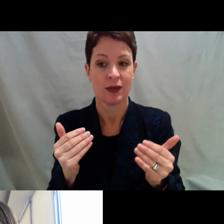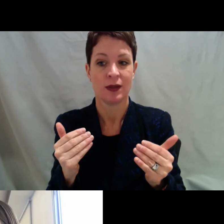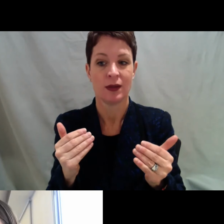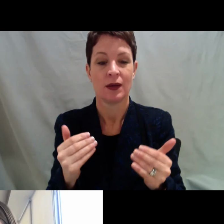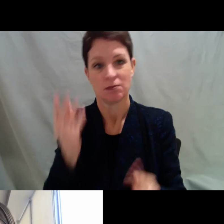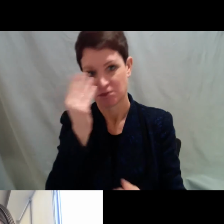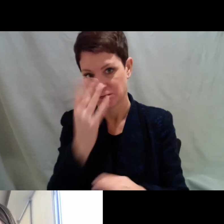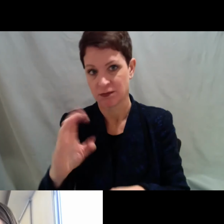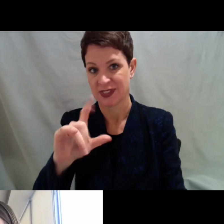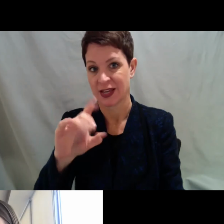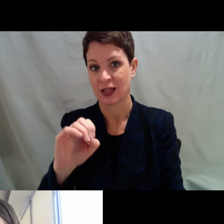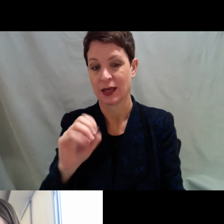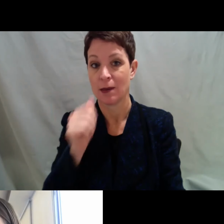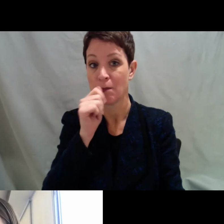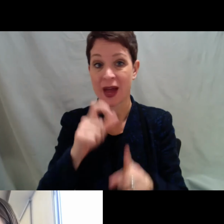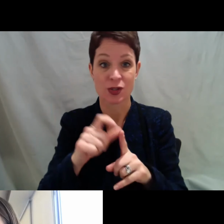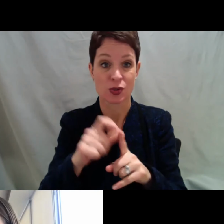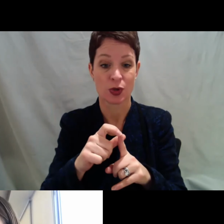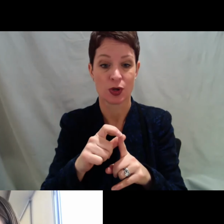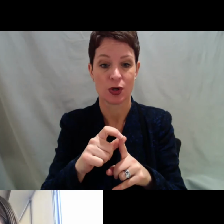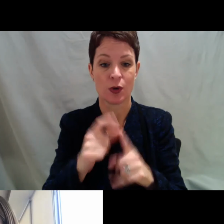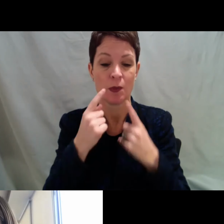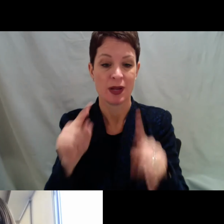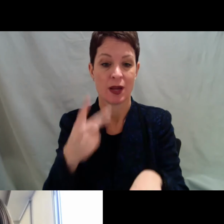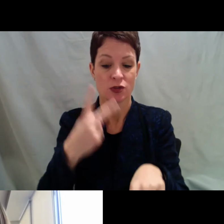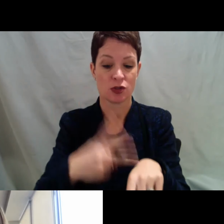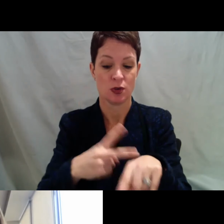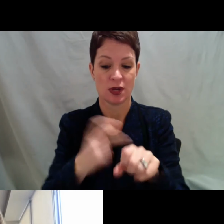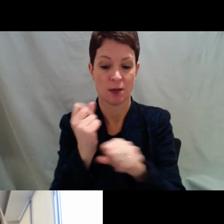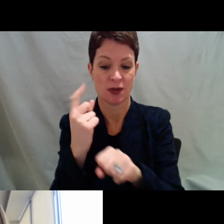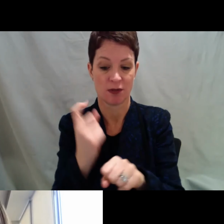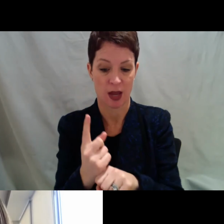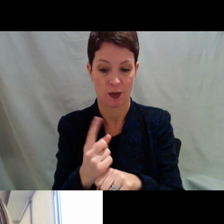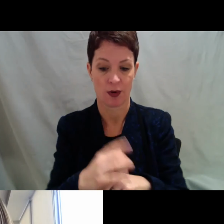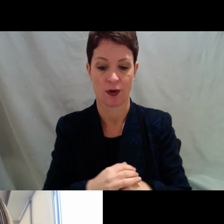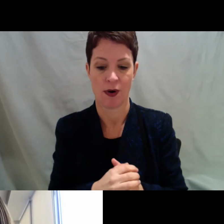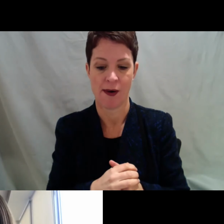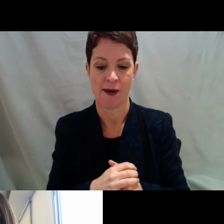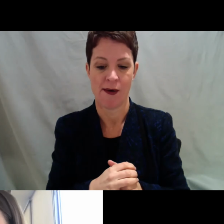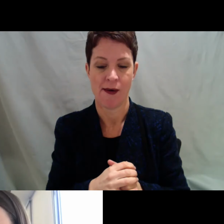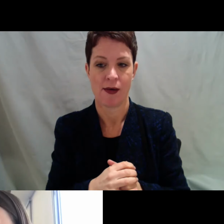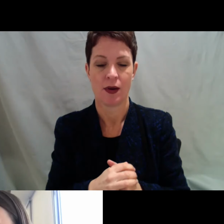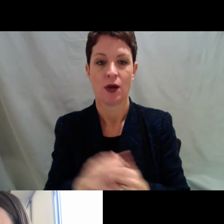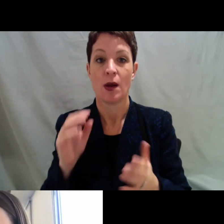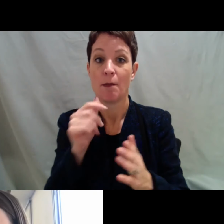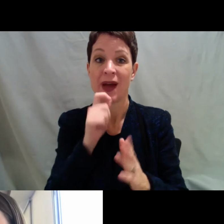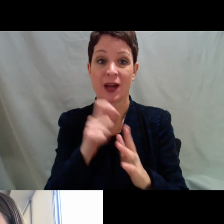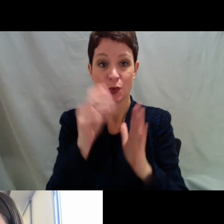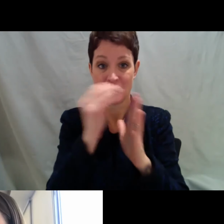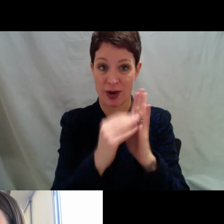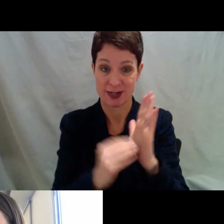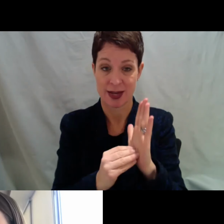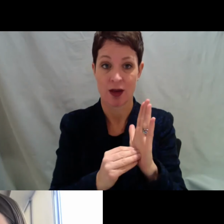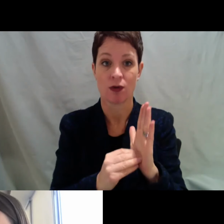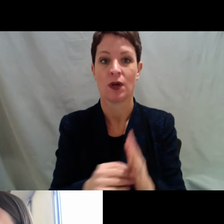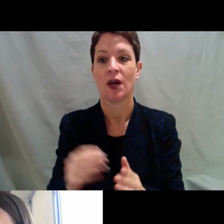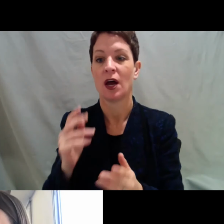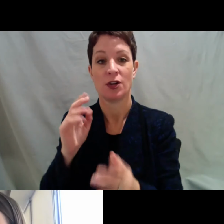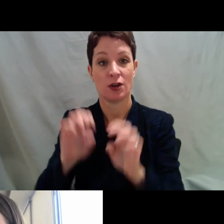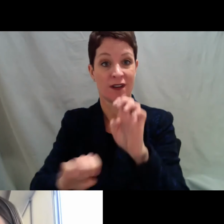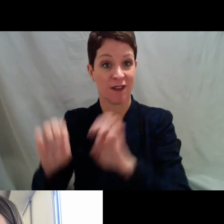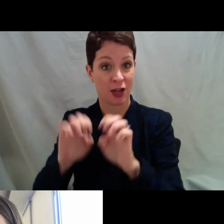please note the CLE passwords will be announced twice per hour. Write down these passwords and enter them on your digital